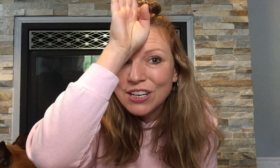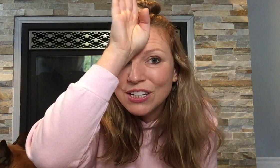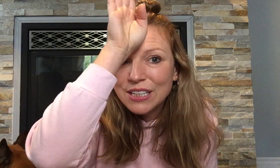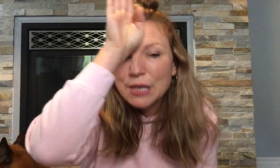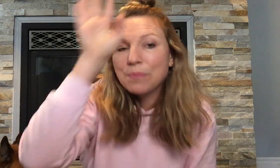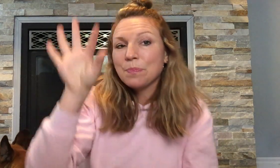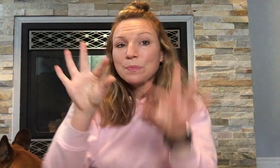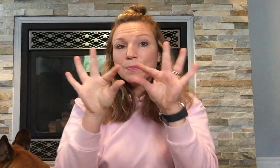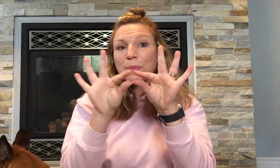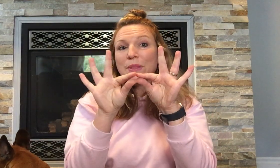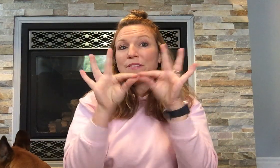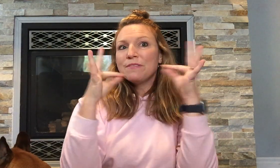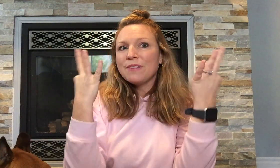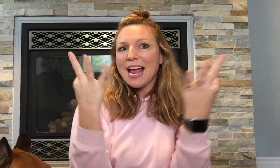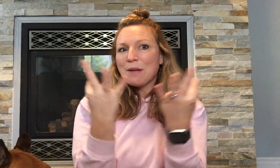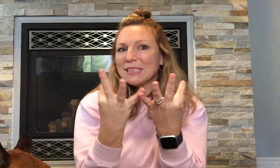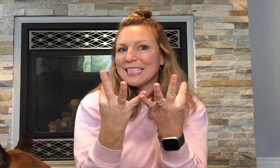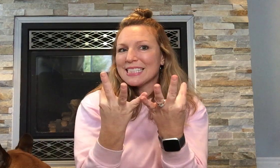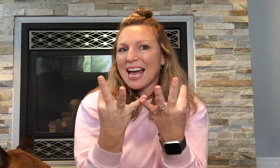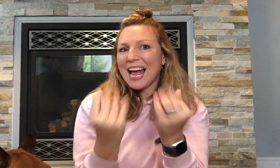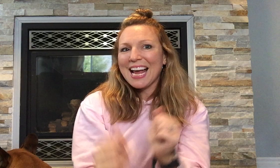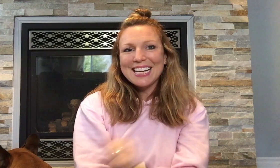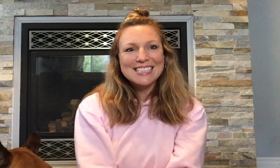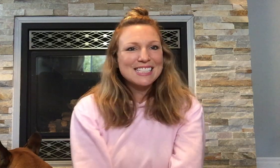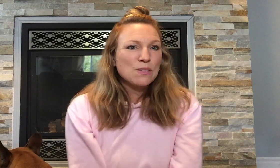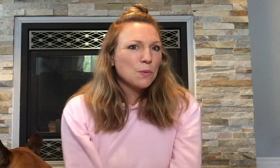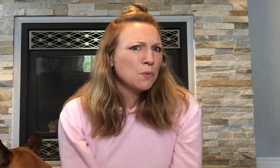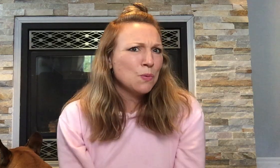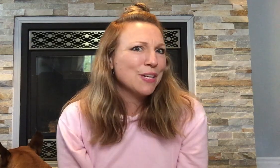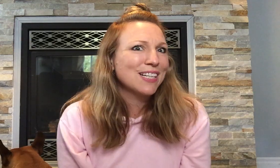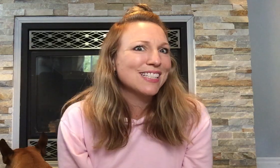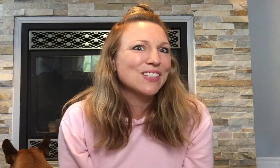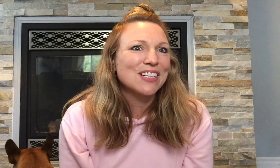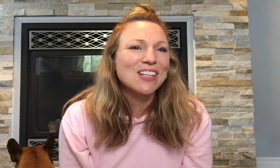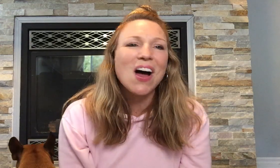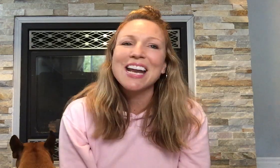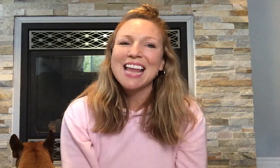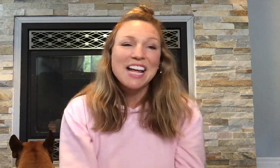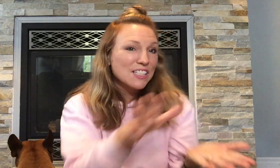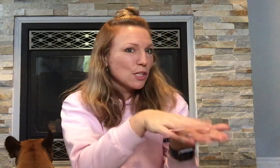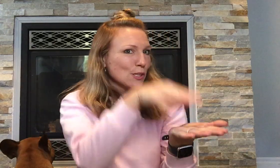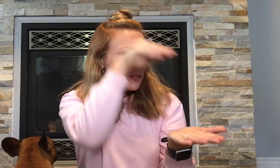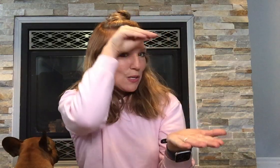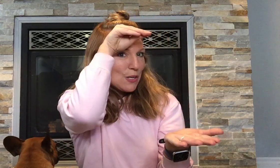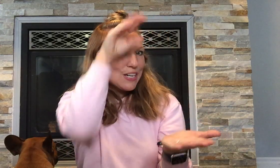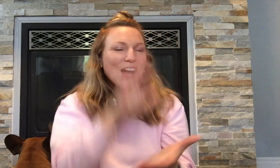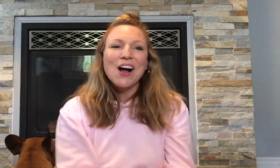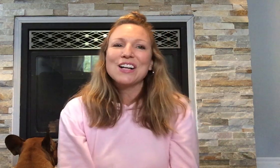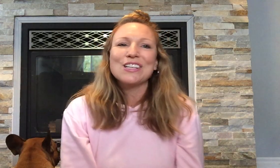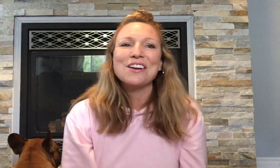Shark. Family signs. Ooh, you got to learn a lot in that. You got to learn a lot of